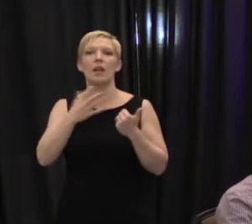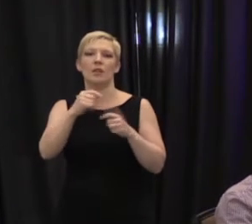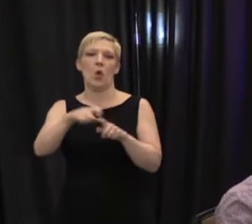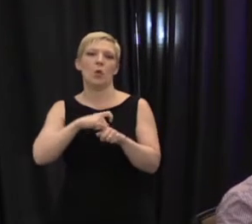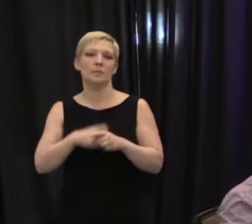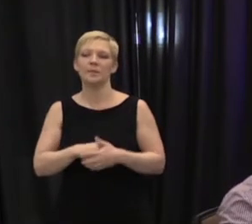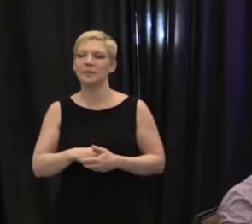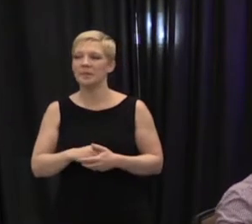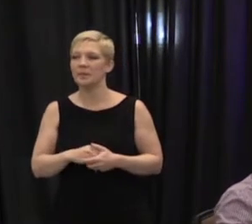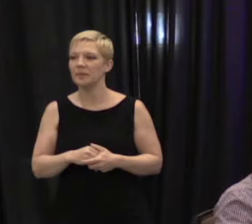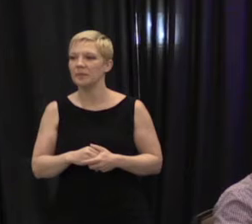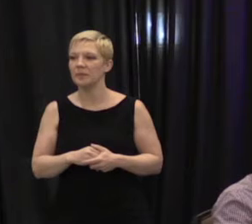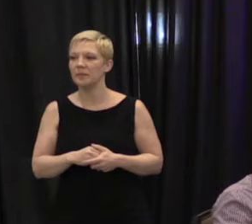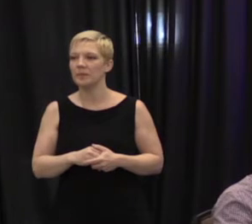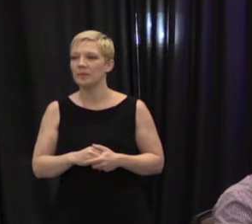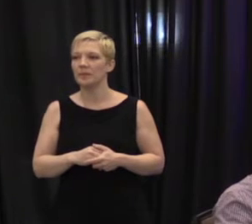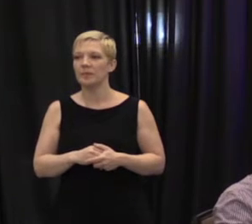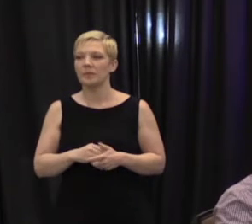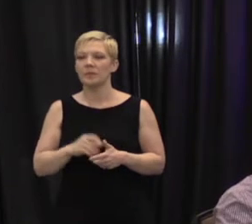Thank you.